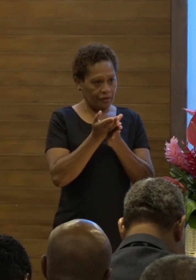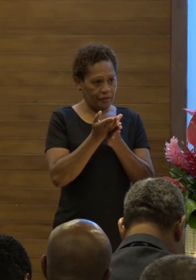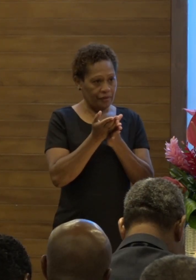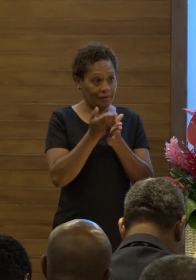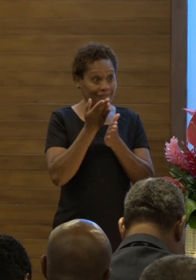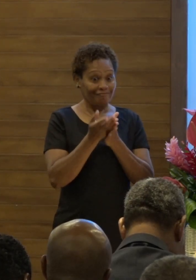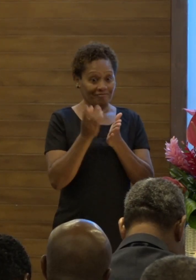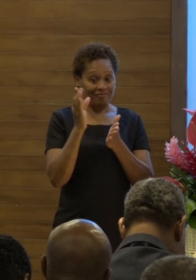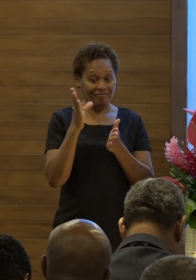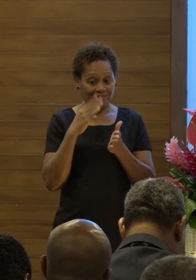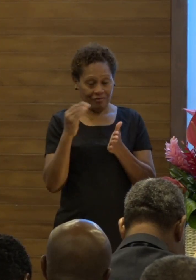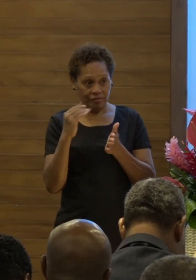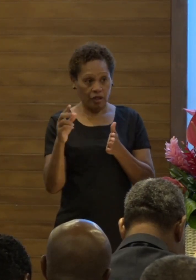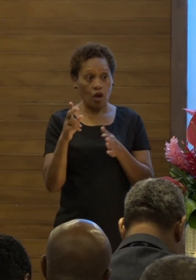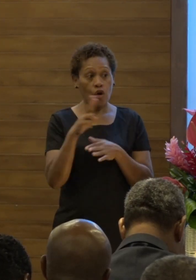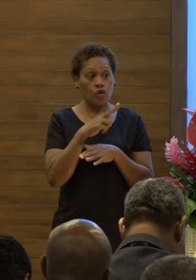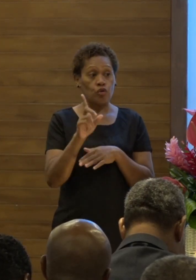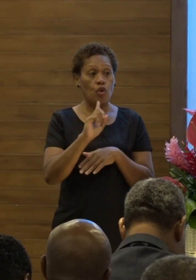to protect.